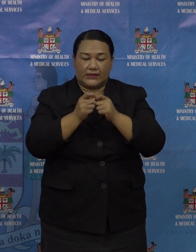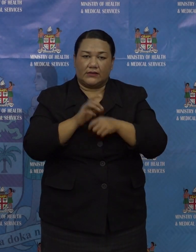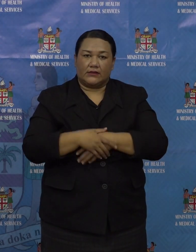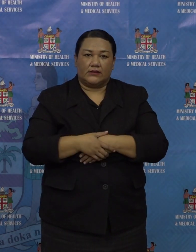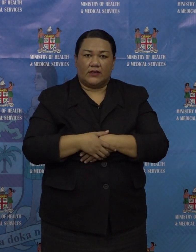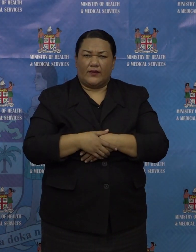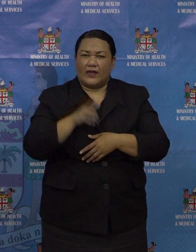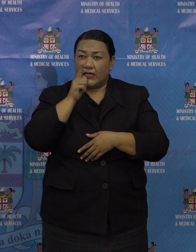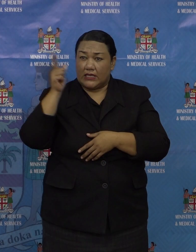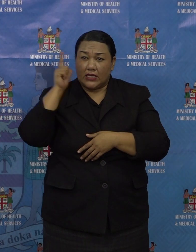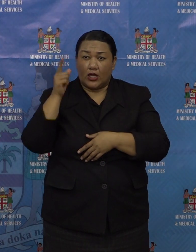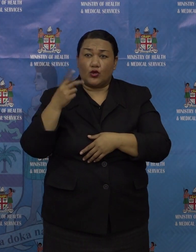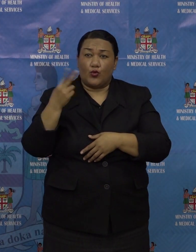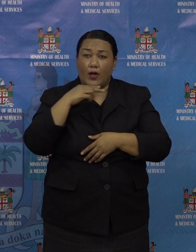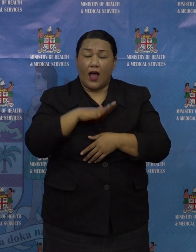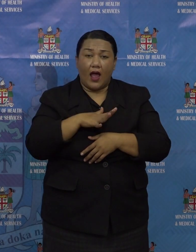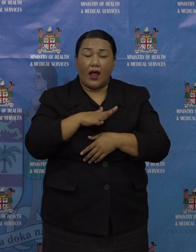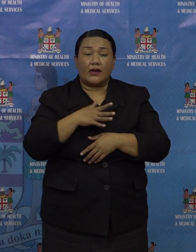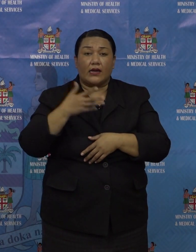As of yesterday, a total of